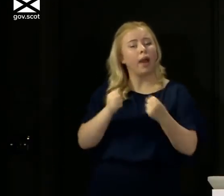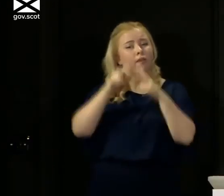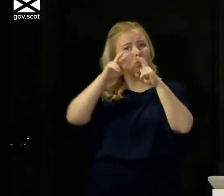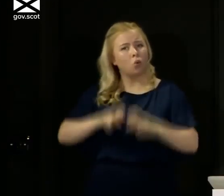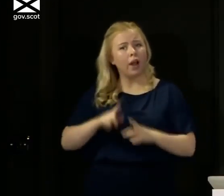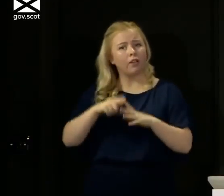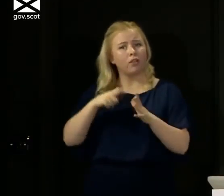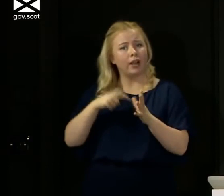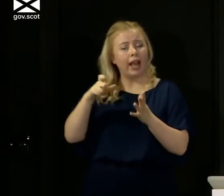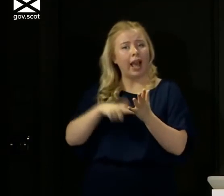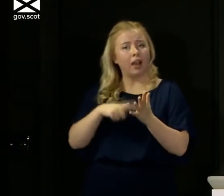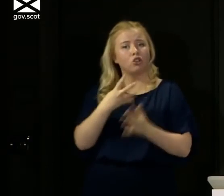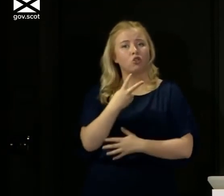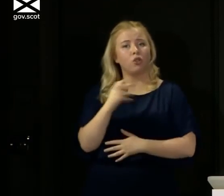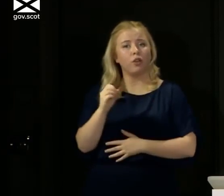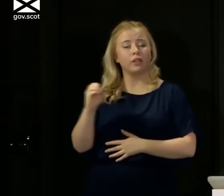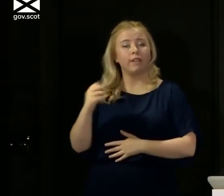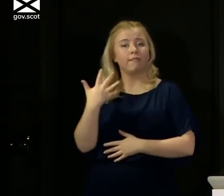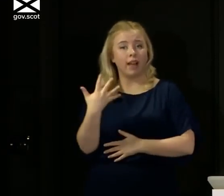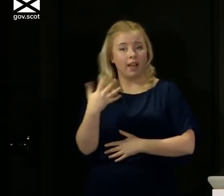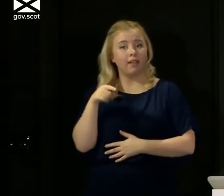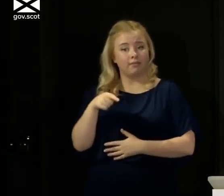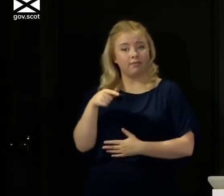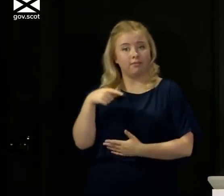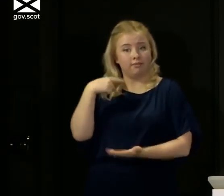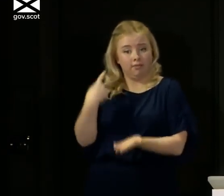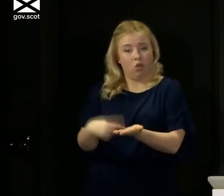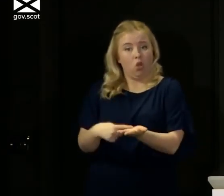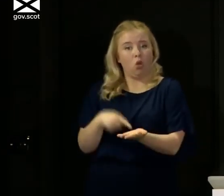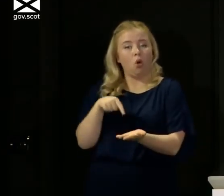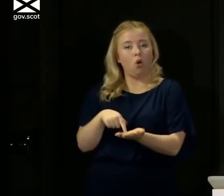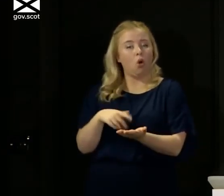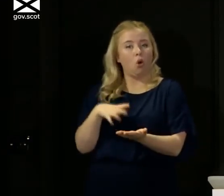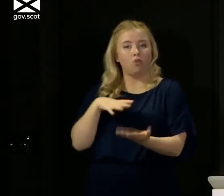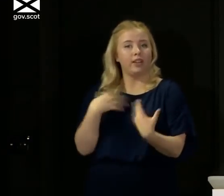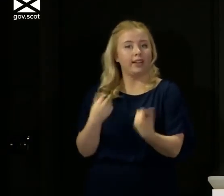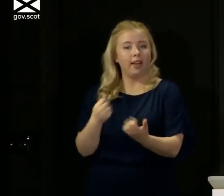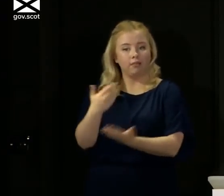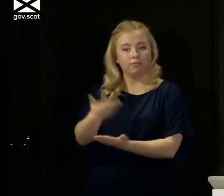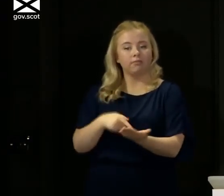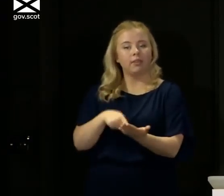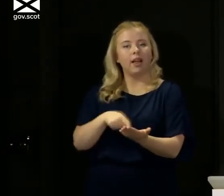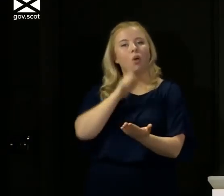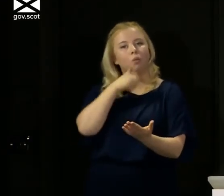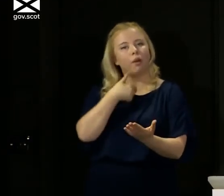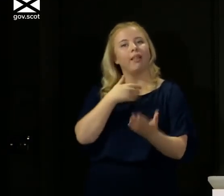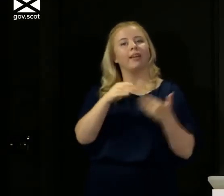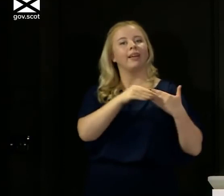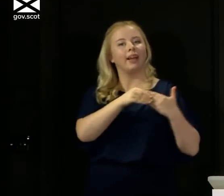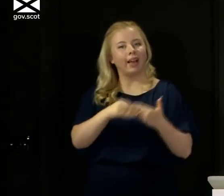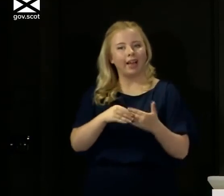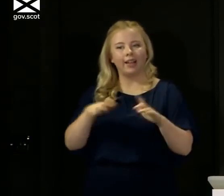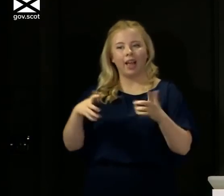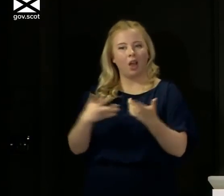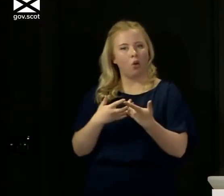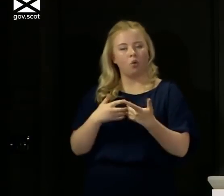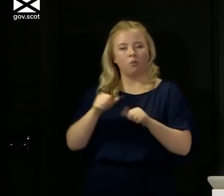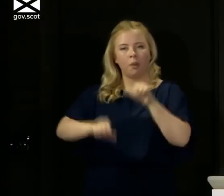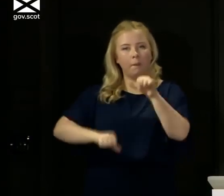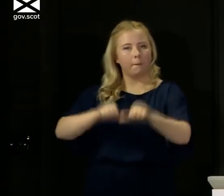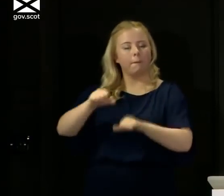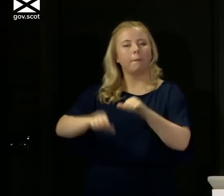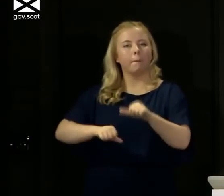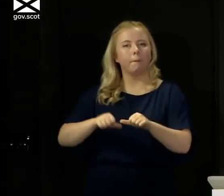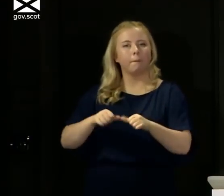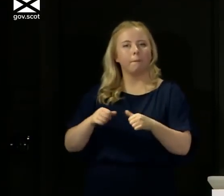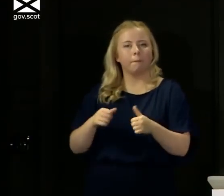Act 2005 is a piece of legislation that is already there and would be the legislation that we usually establish